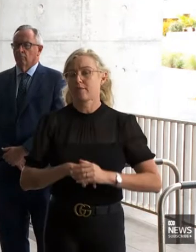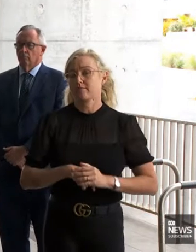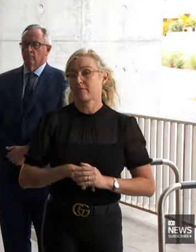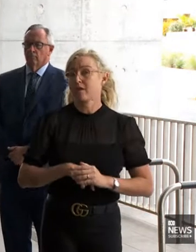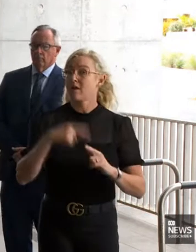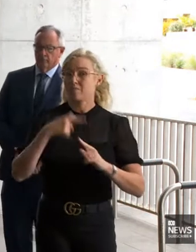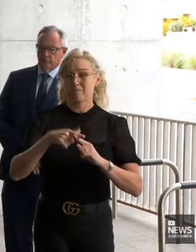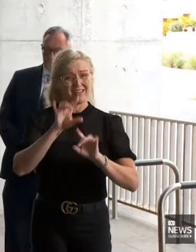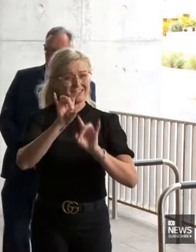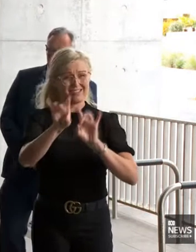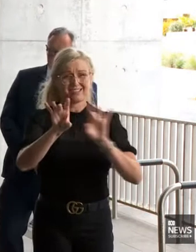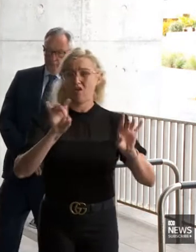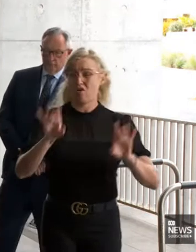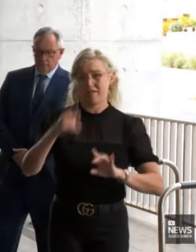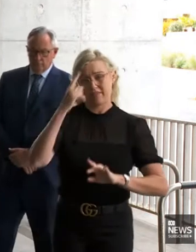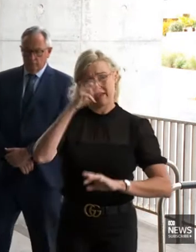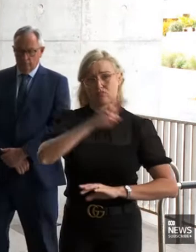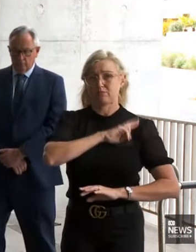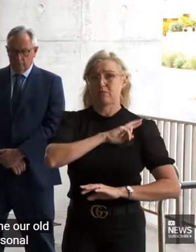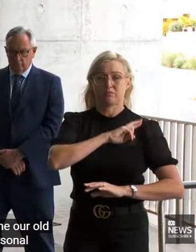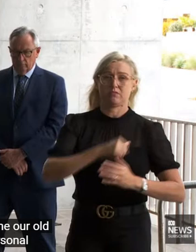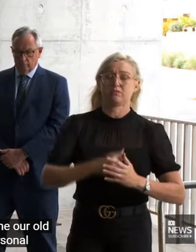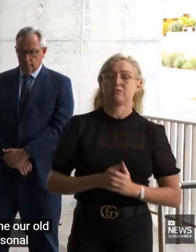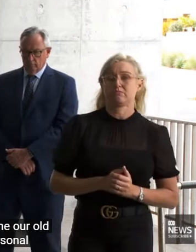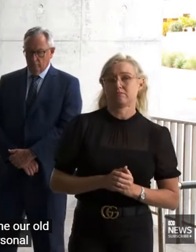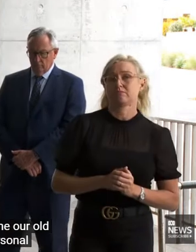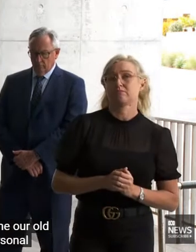responsibility plays the key role. And the key role